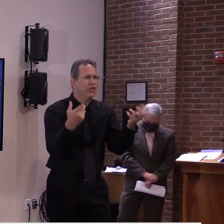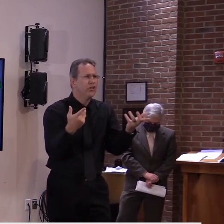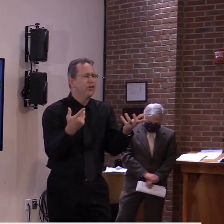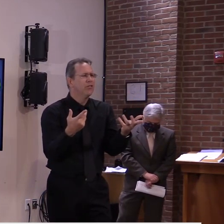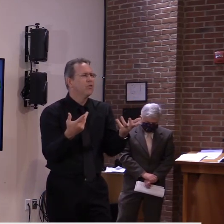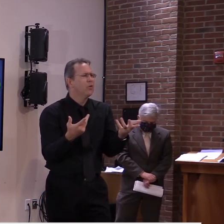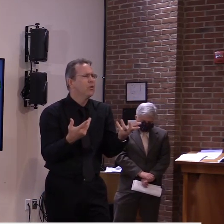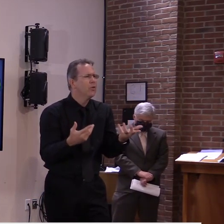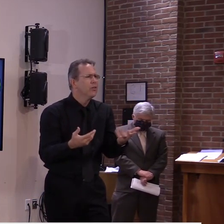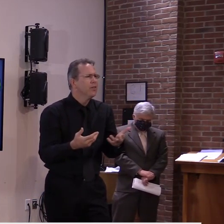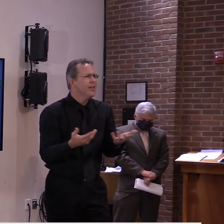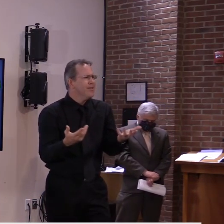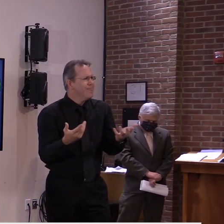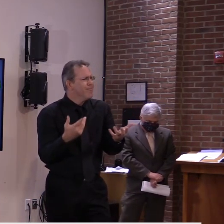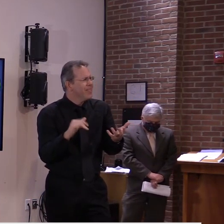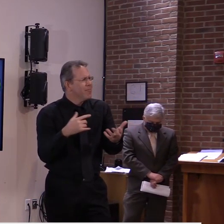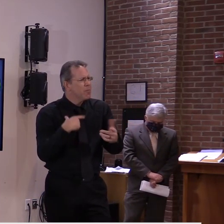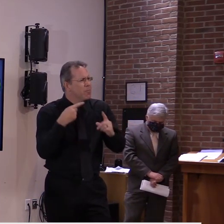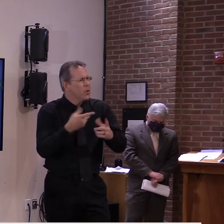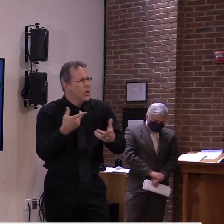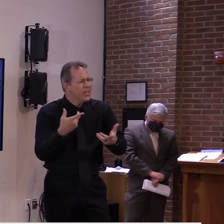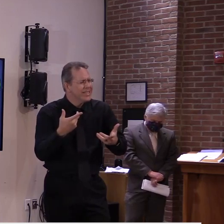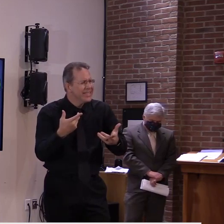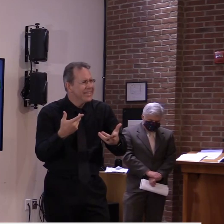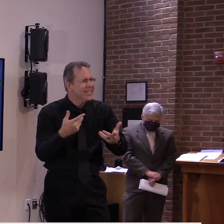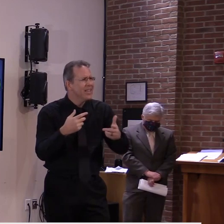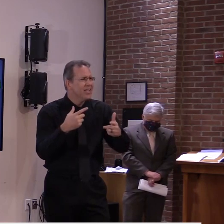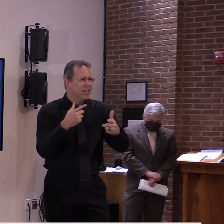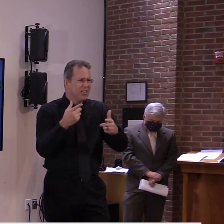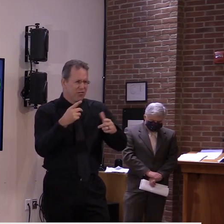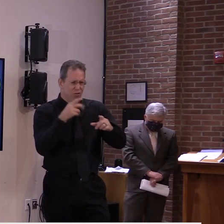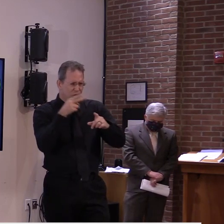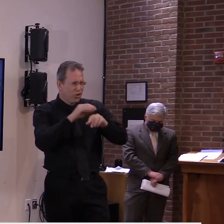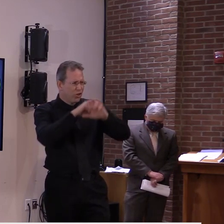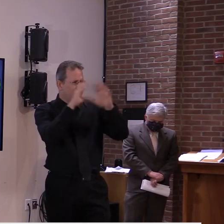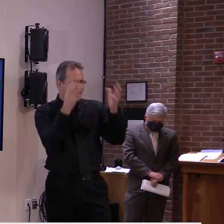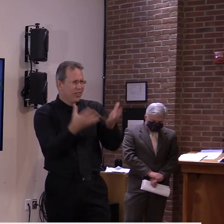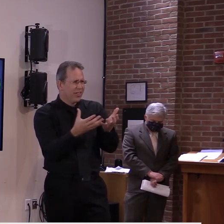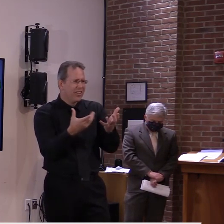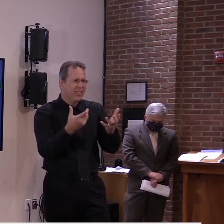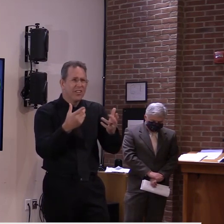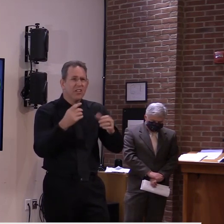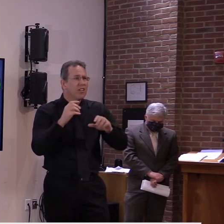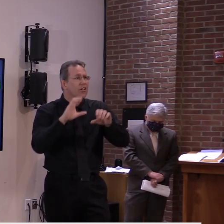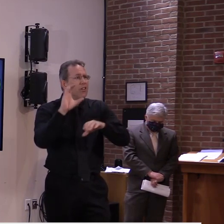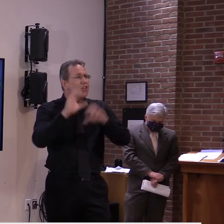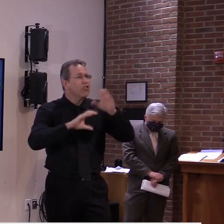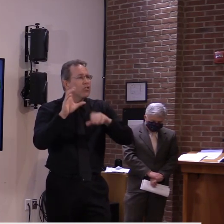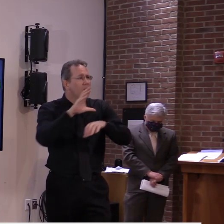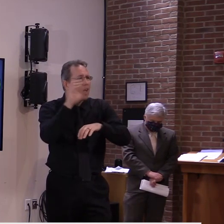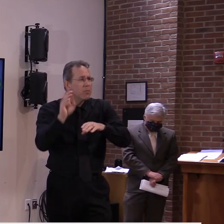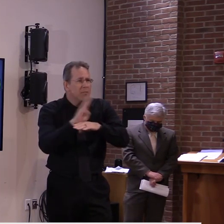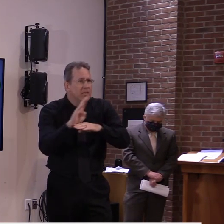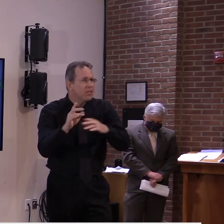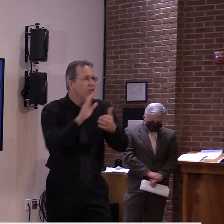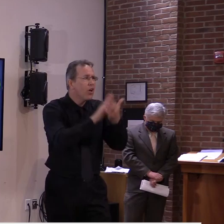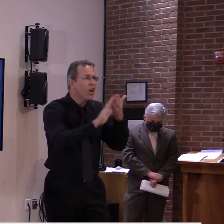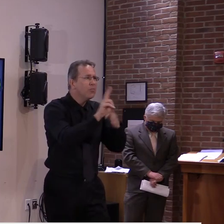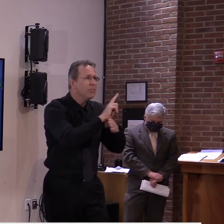sort of what I was getting at. Are you going to look at the actual structure of how the revenue produces? Well, again, I think